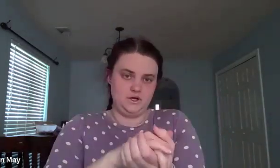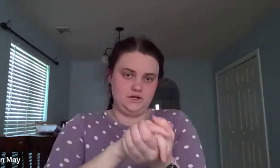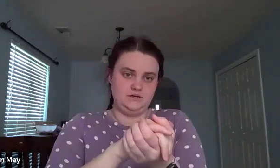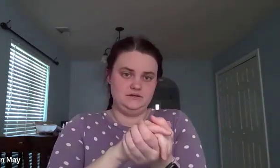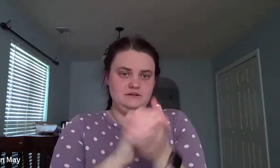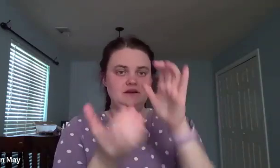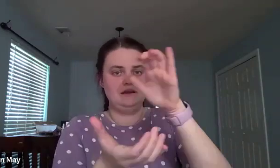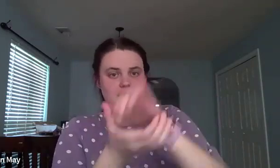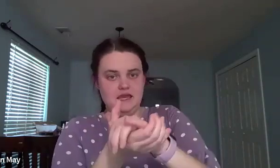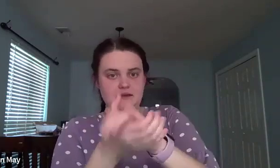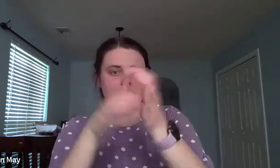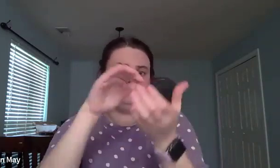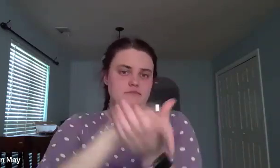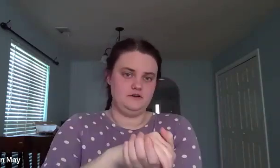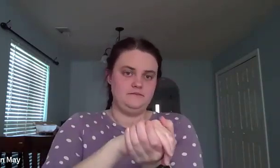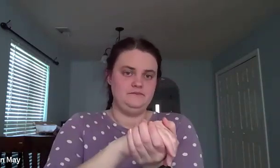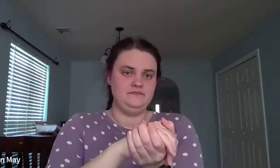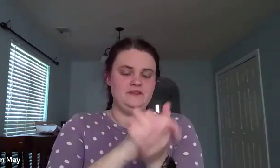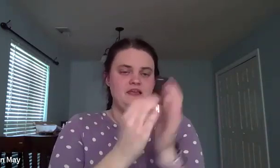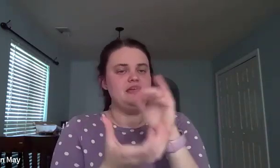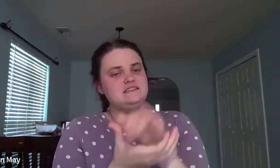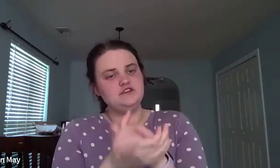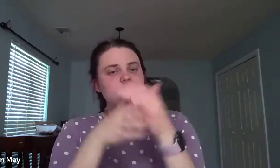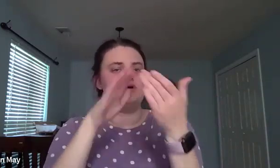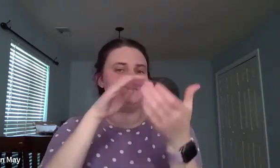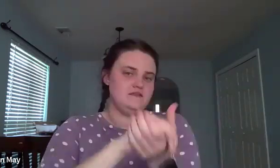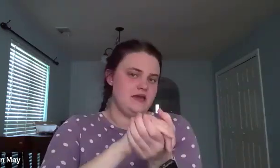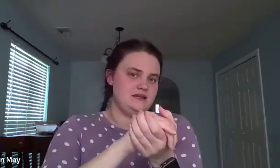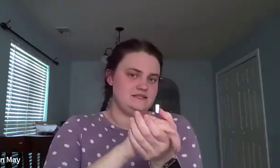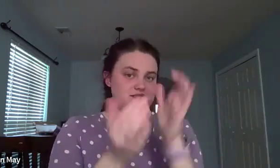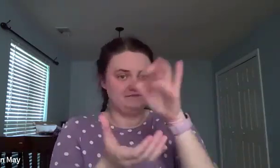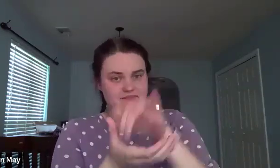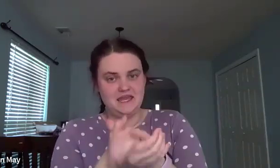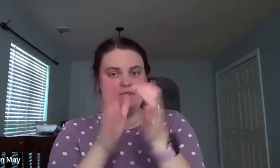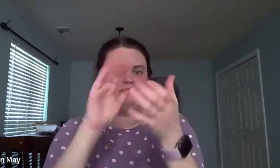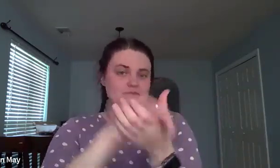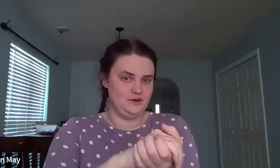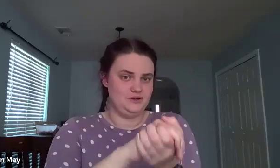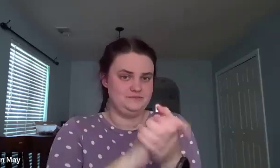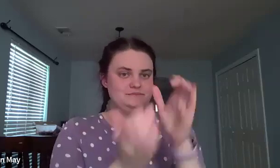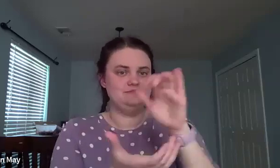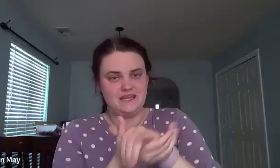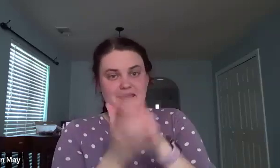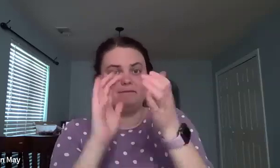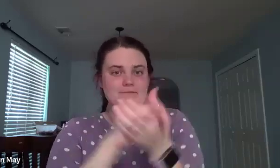hamburger. Hamburger. It's like you're forming the patties. Hamburger. Hamburger.